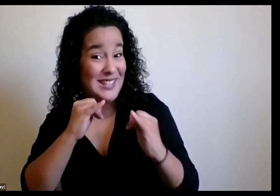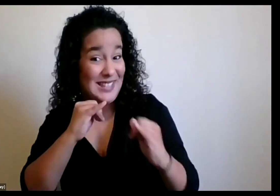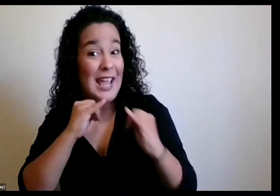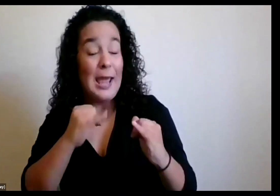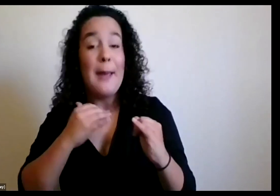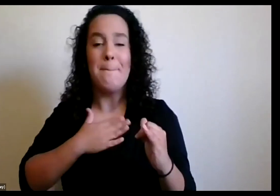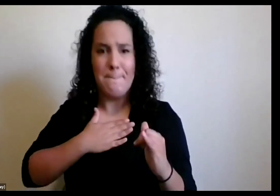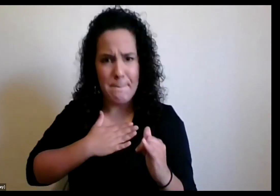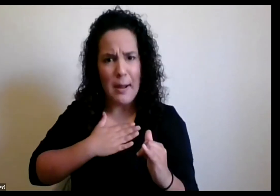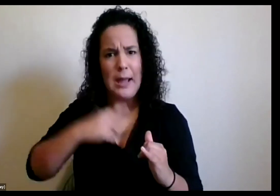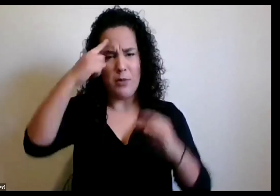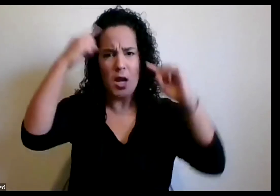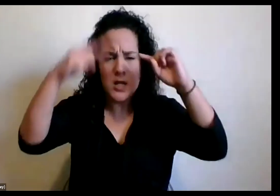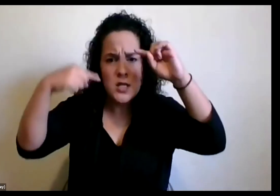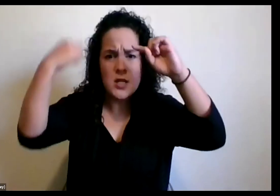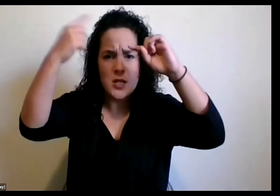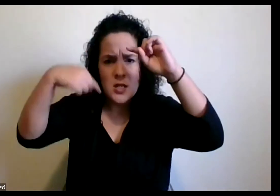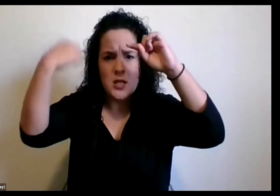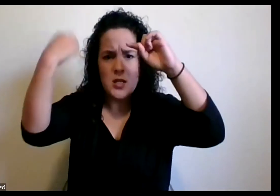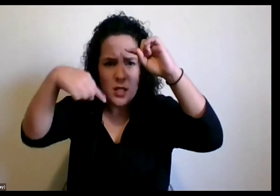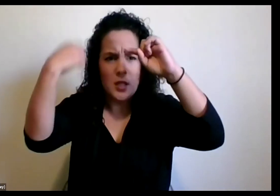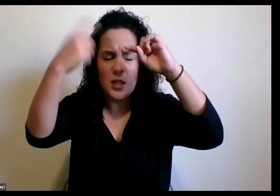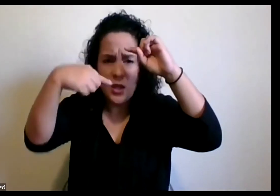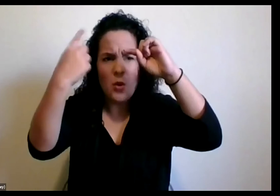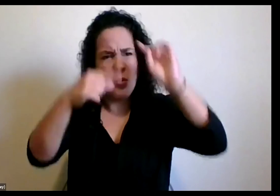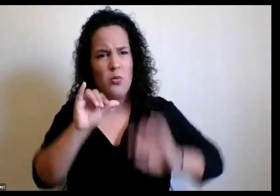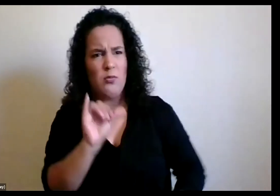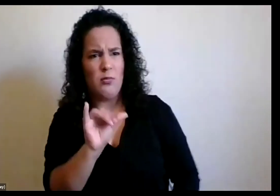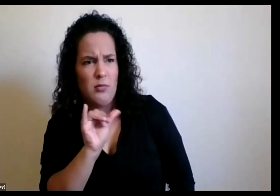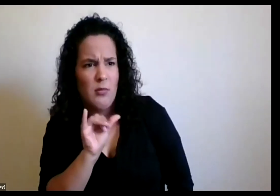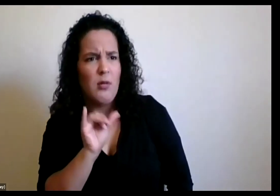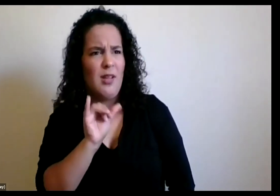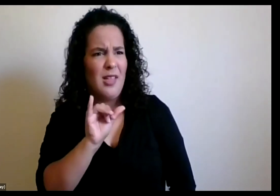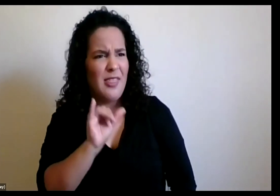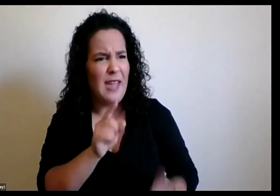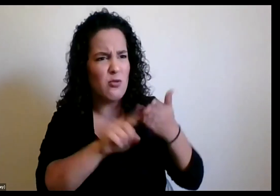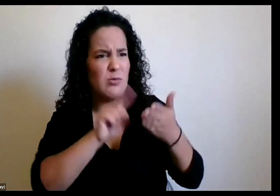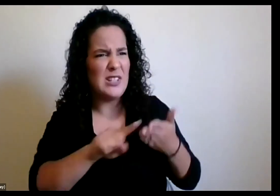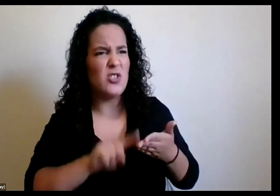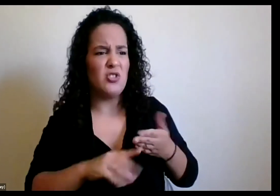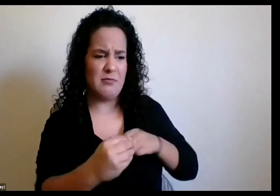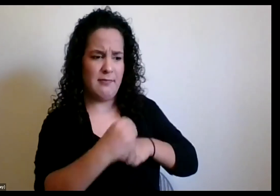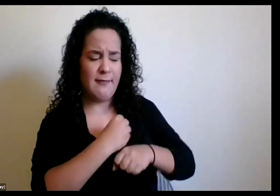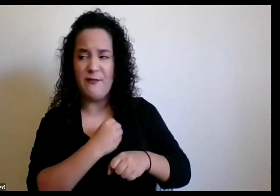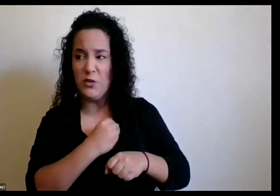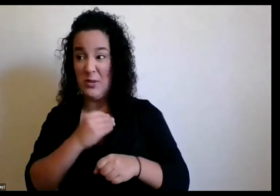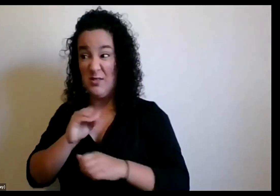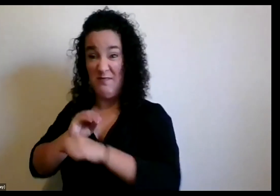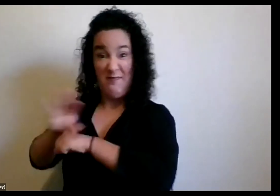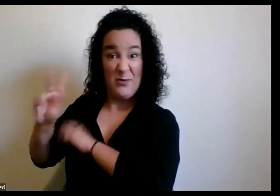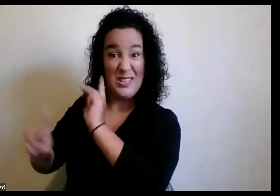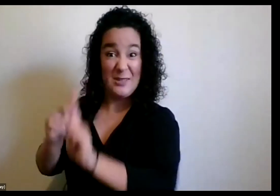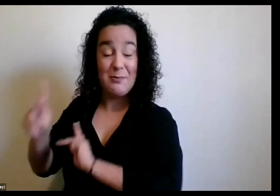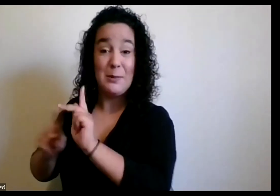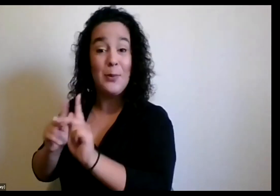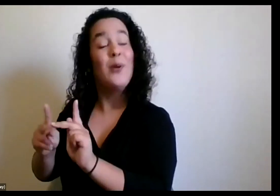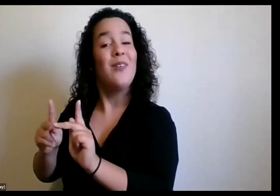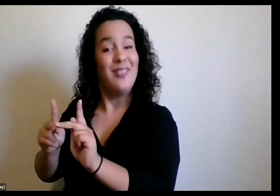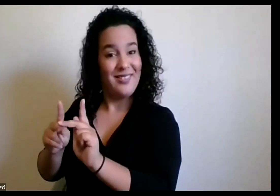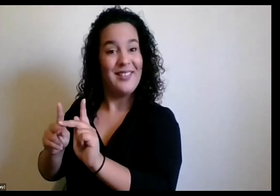with the implications and the possibilities of what this rich research can do to inform communications in the field.